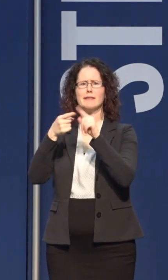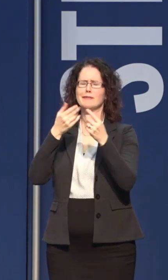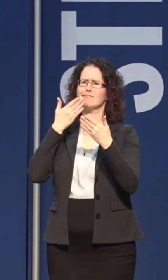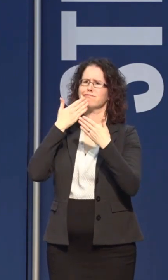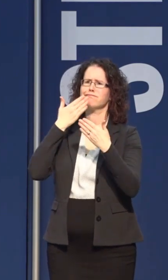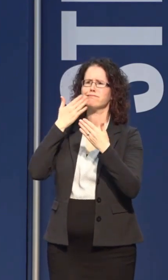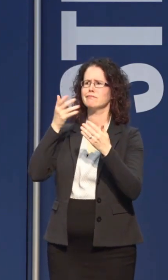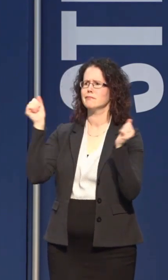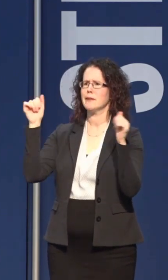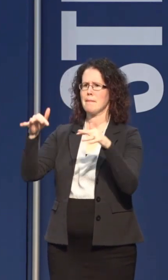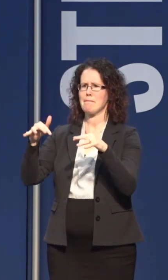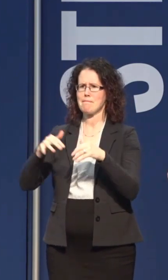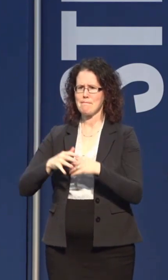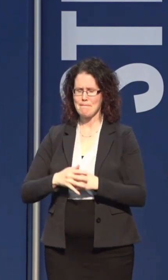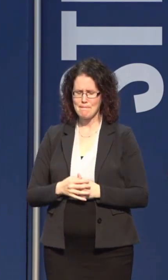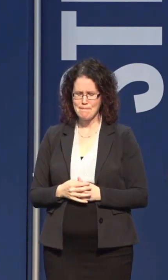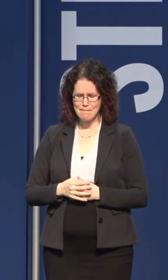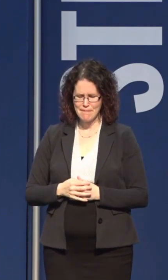out.